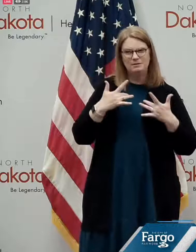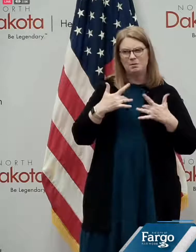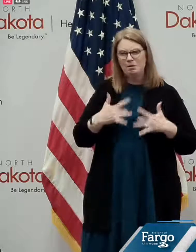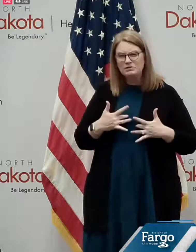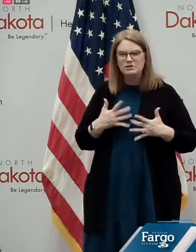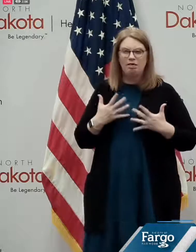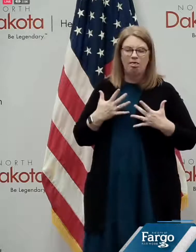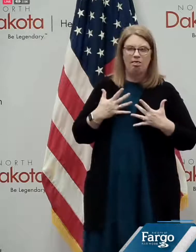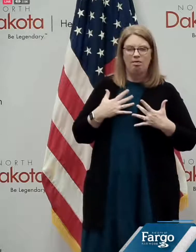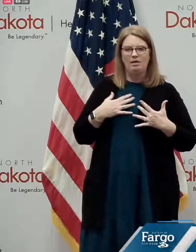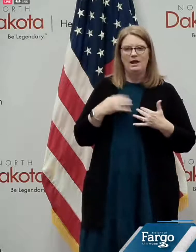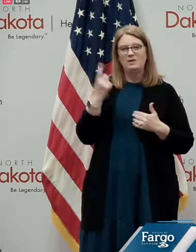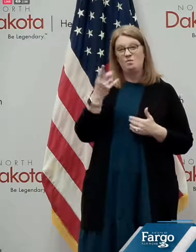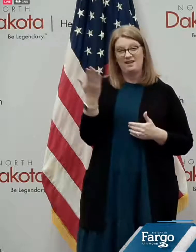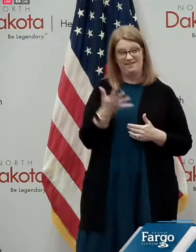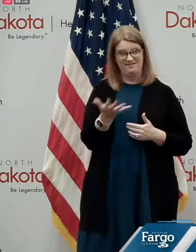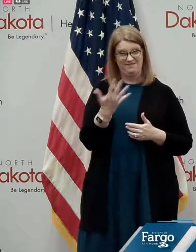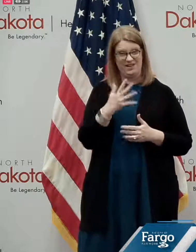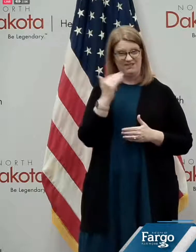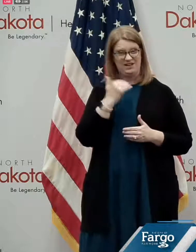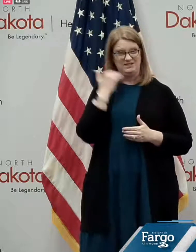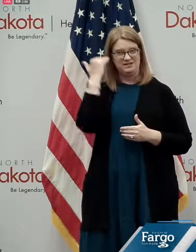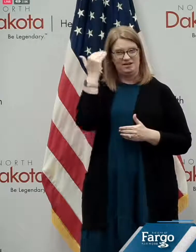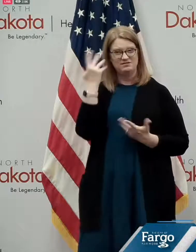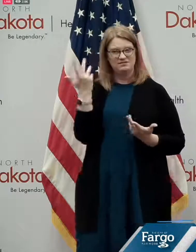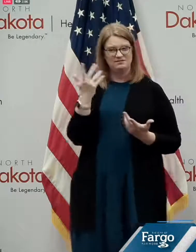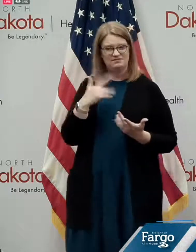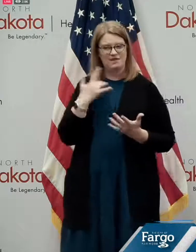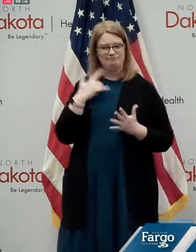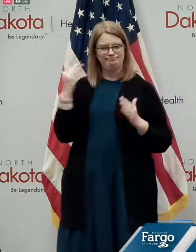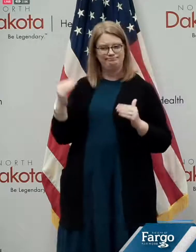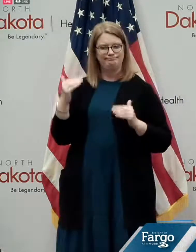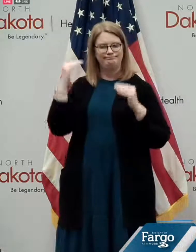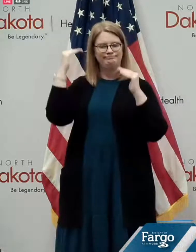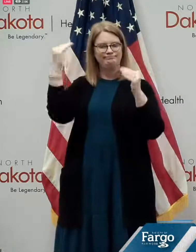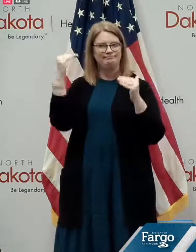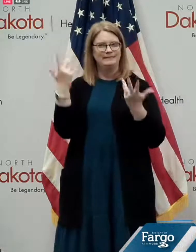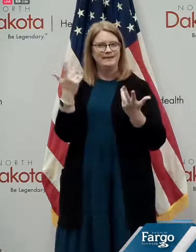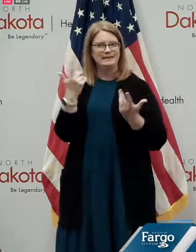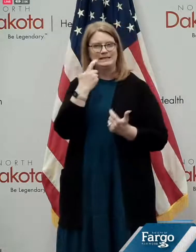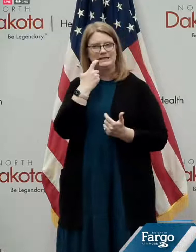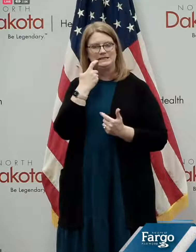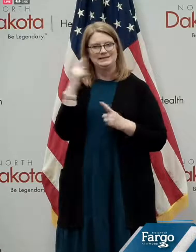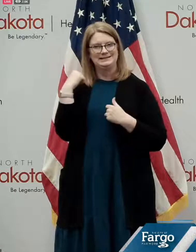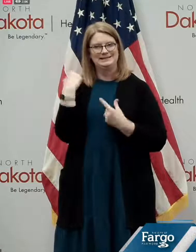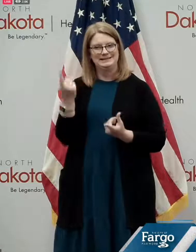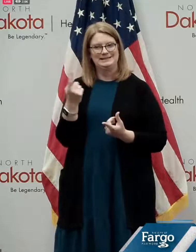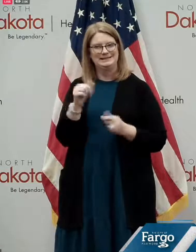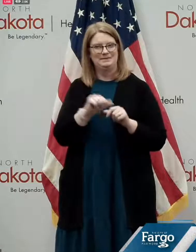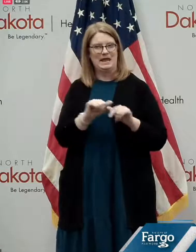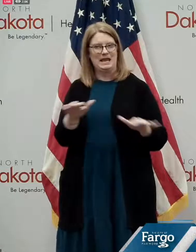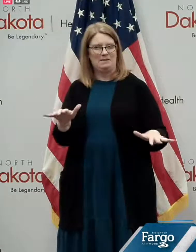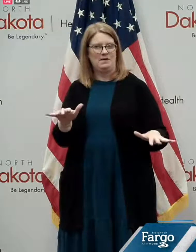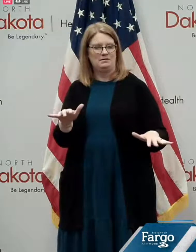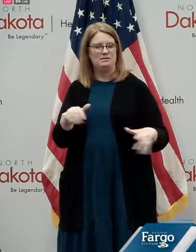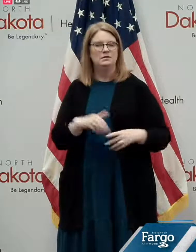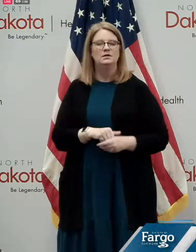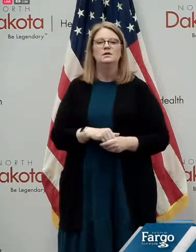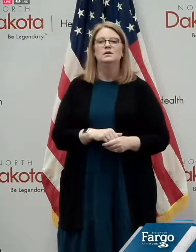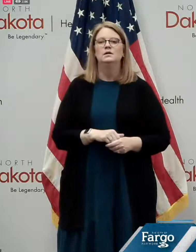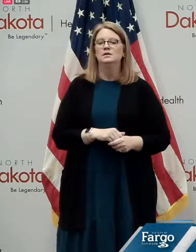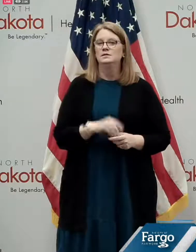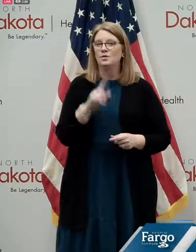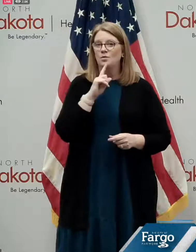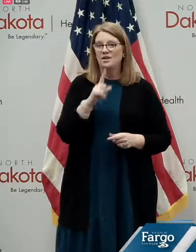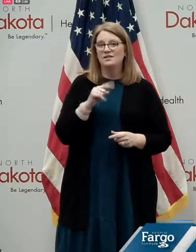nearly 1 in 5 adults reported an increase in substance abuse since the pandemic began. So now more than ever,